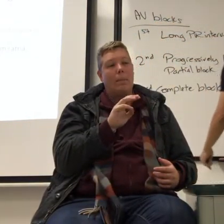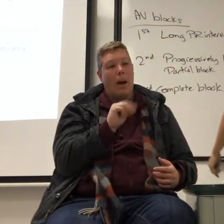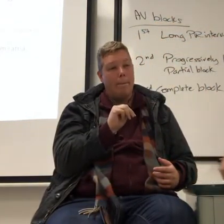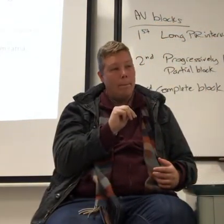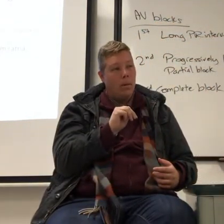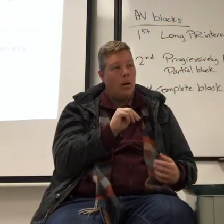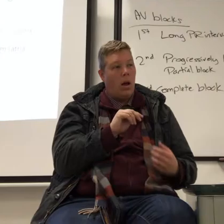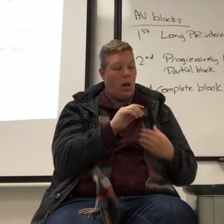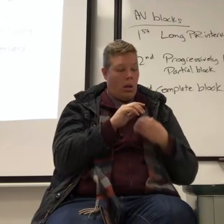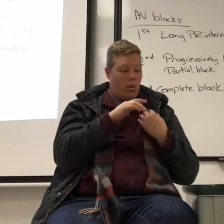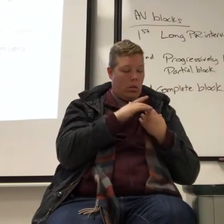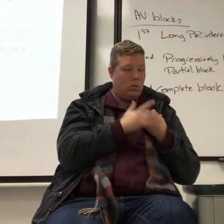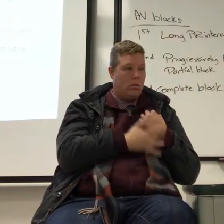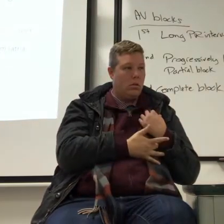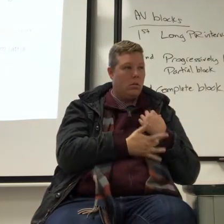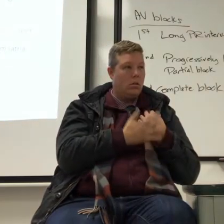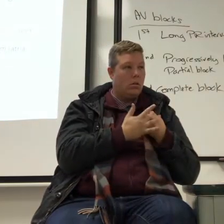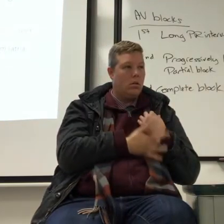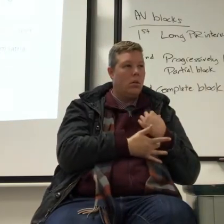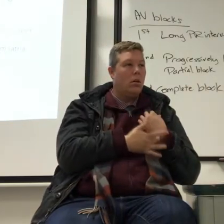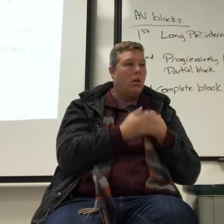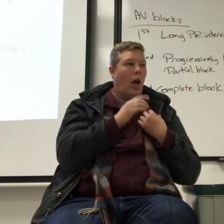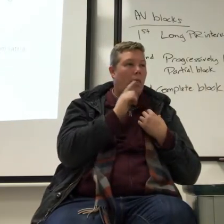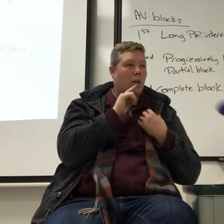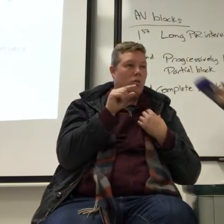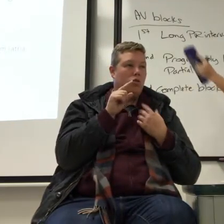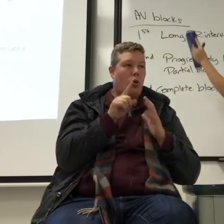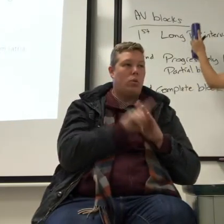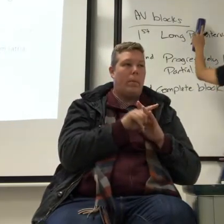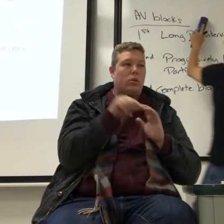And that shows up as the Q wave.